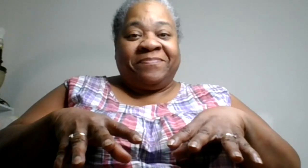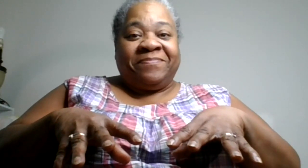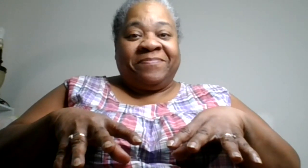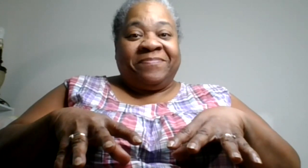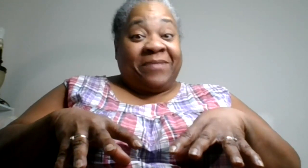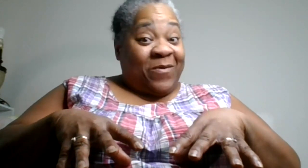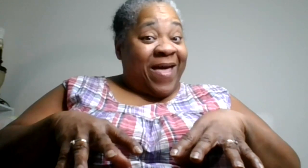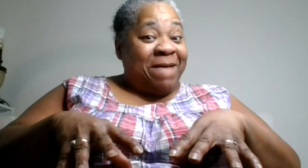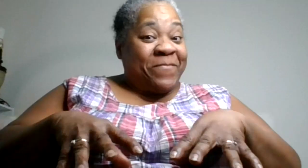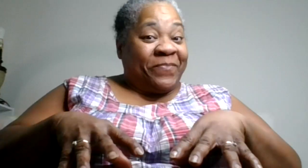Okay?